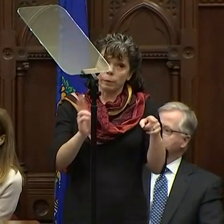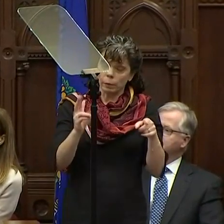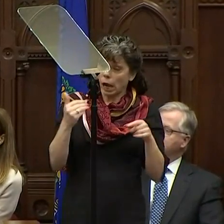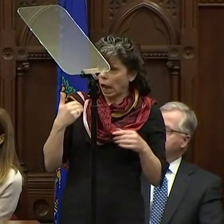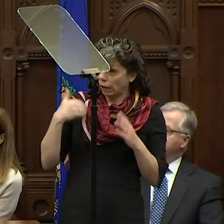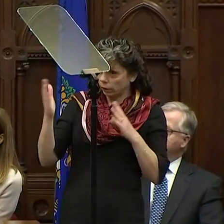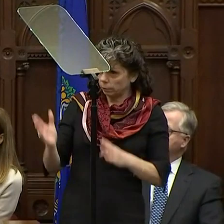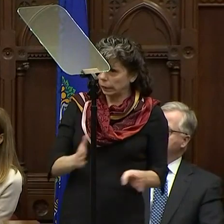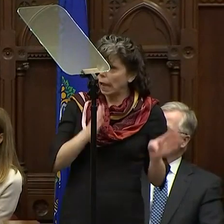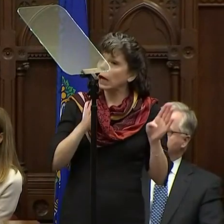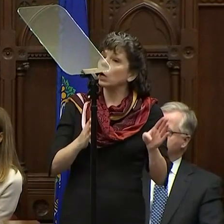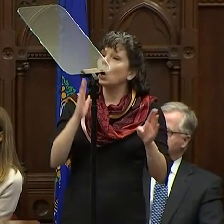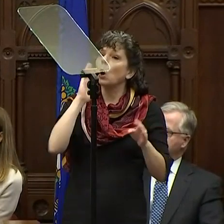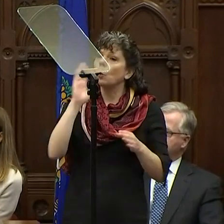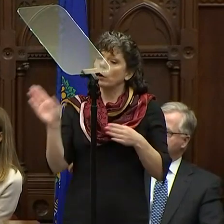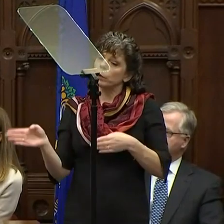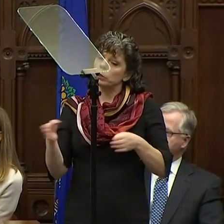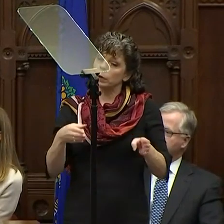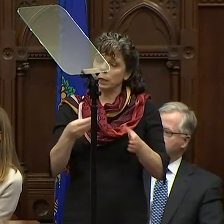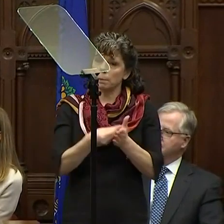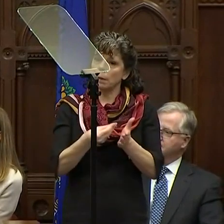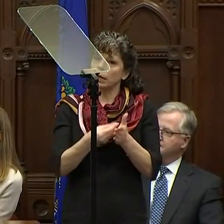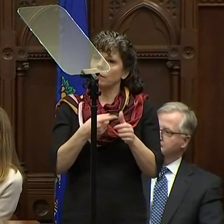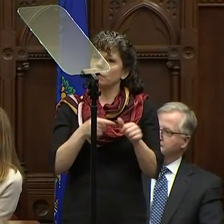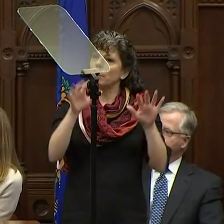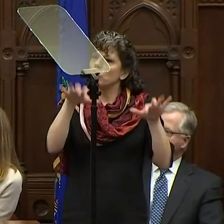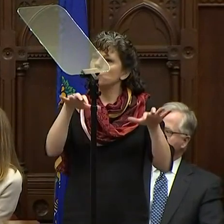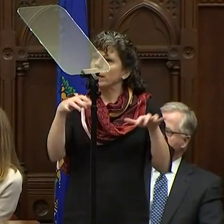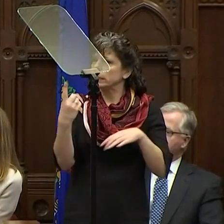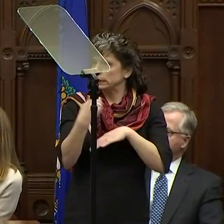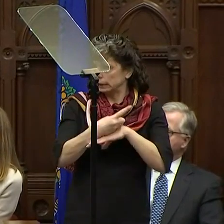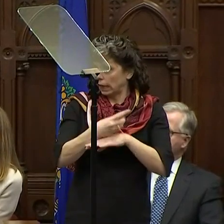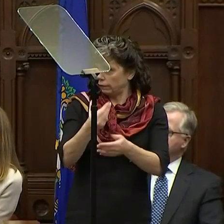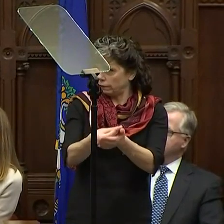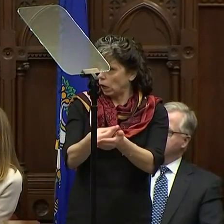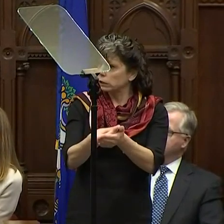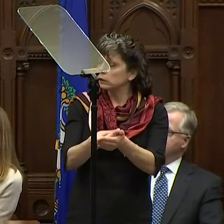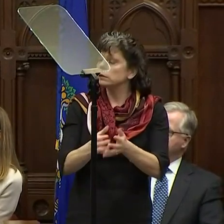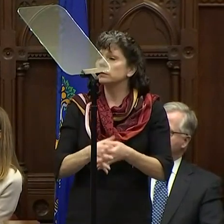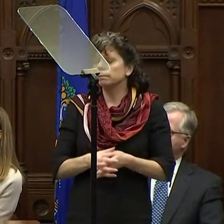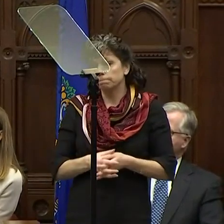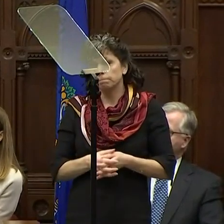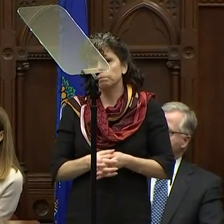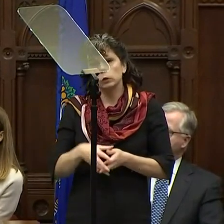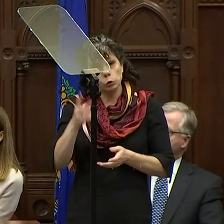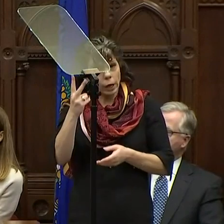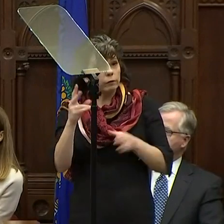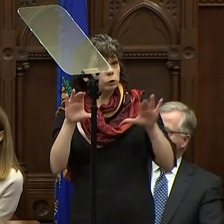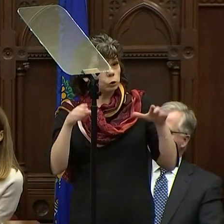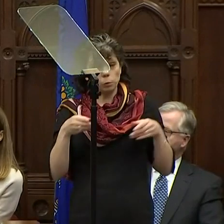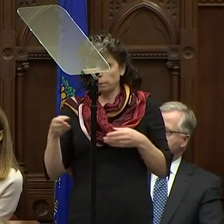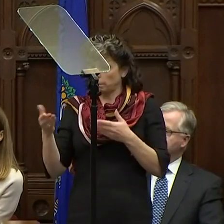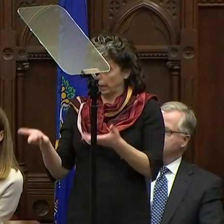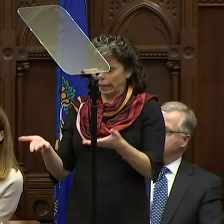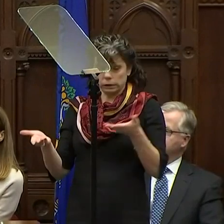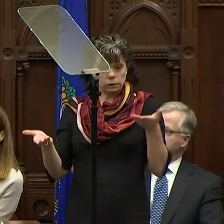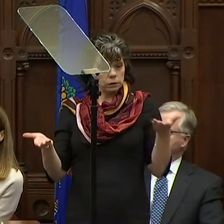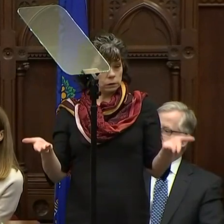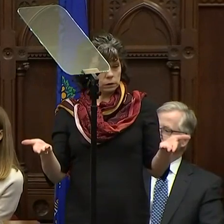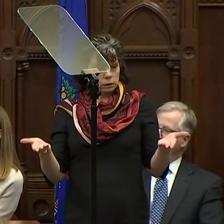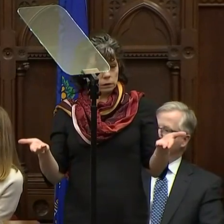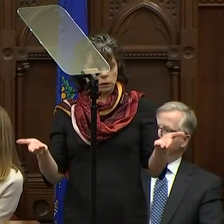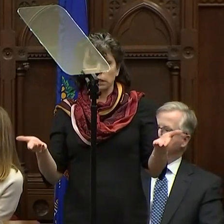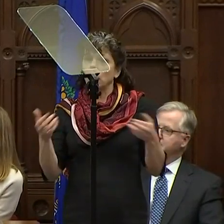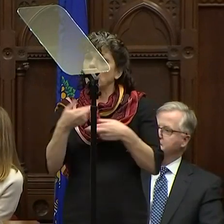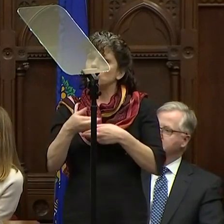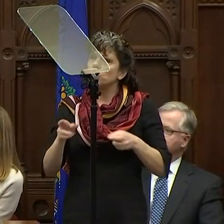would redirect or divert money from the rainy day fund. You got two plans on the table, and you're in the room where